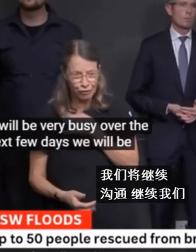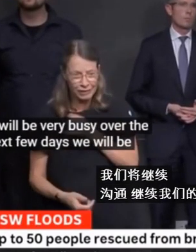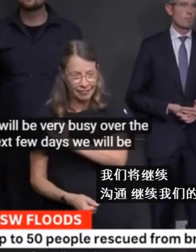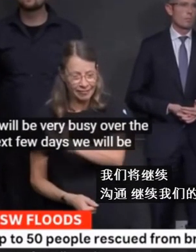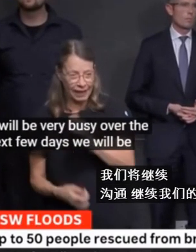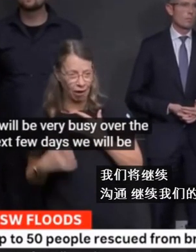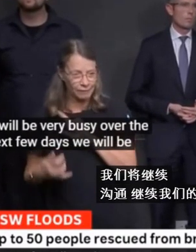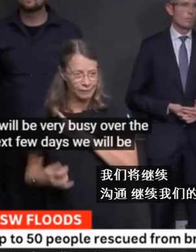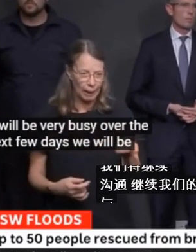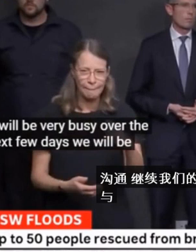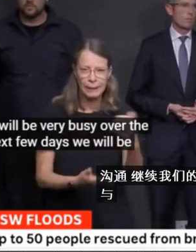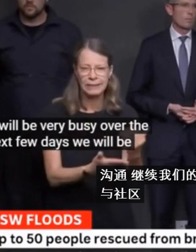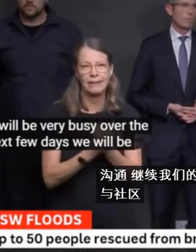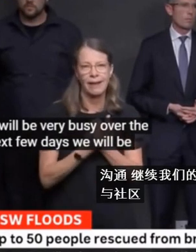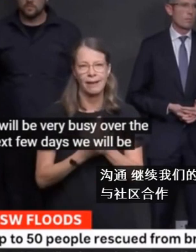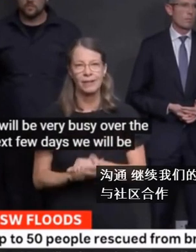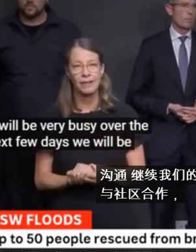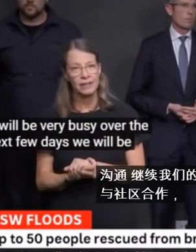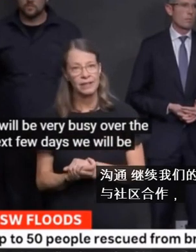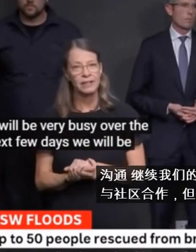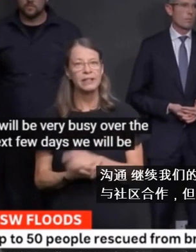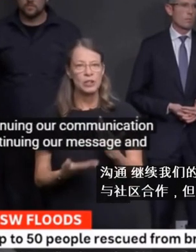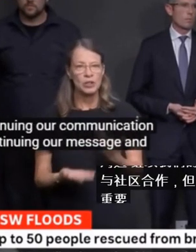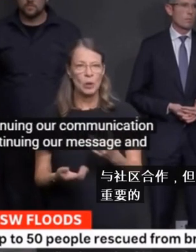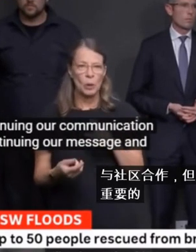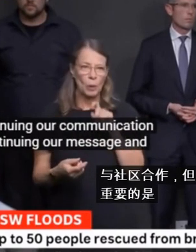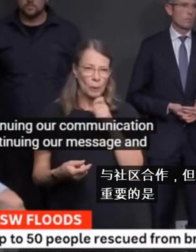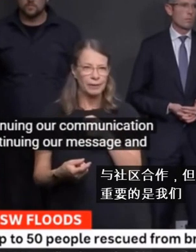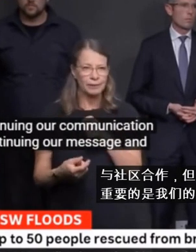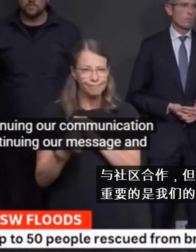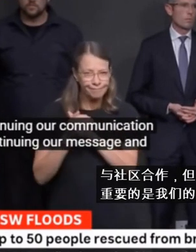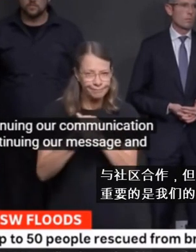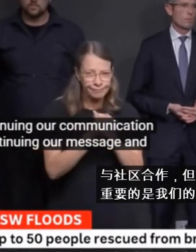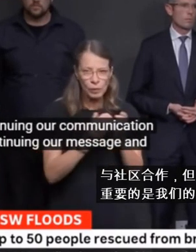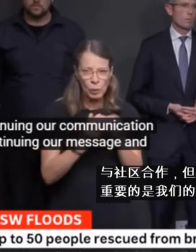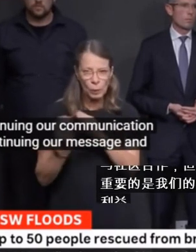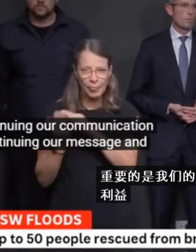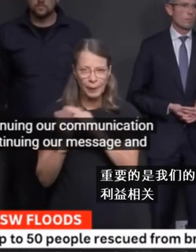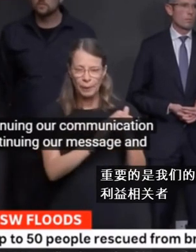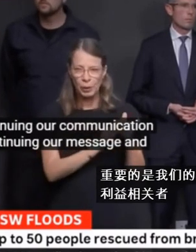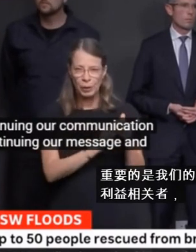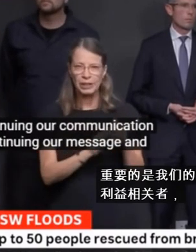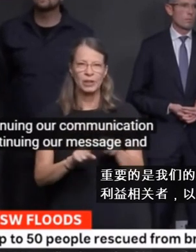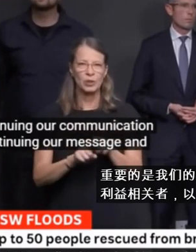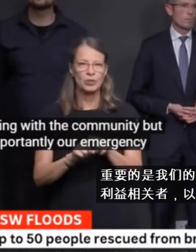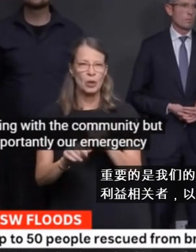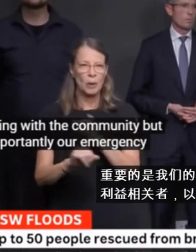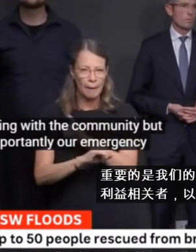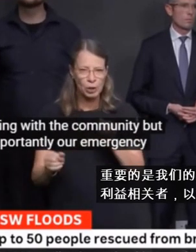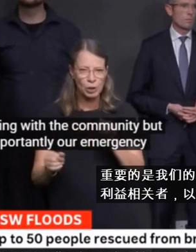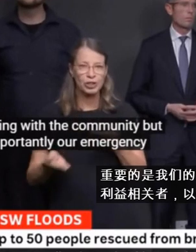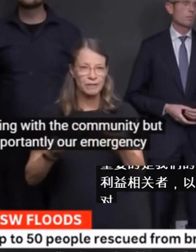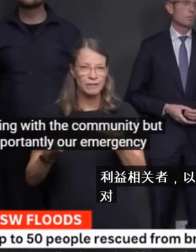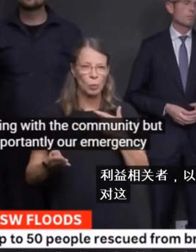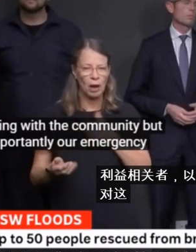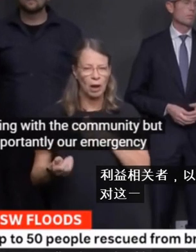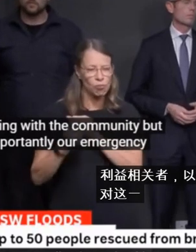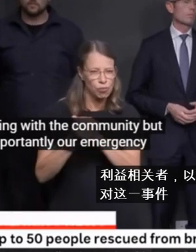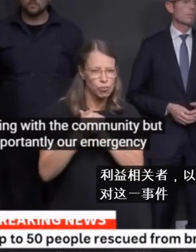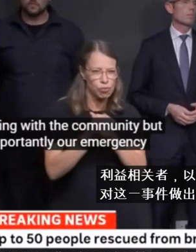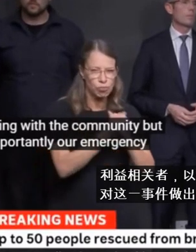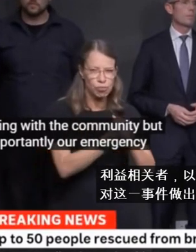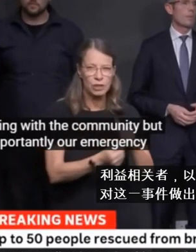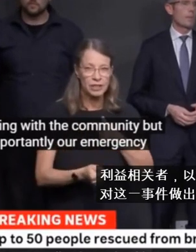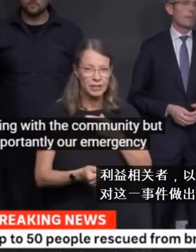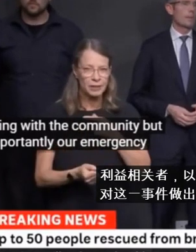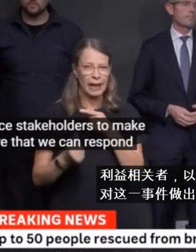communication, continuing our message and working with the community, but importantly our emergency service stakeholders, to make sure that we can respond